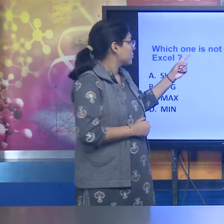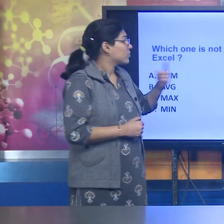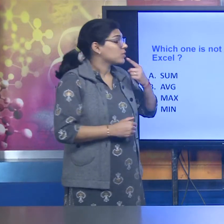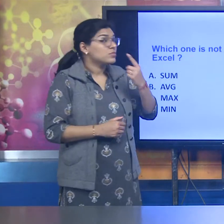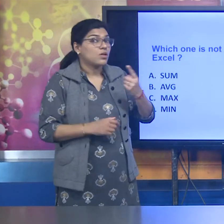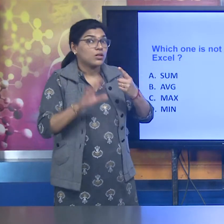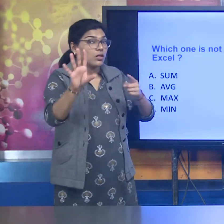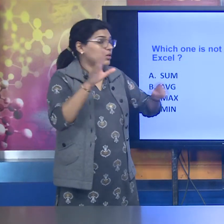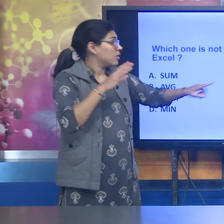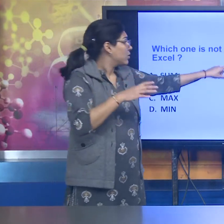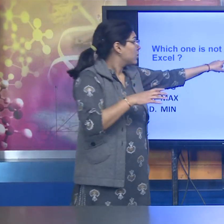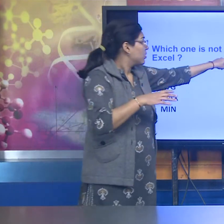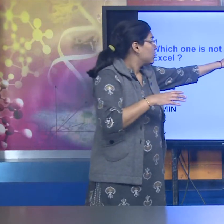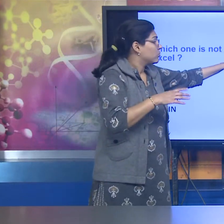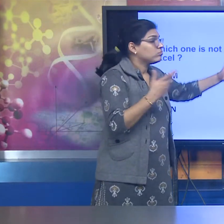Which one